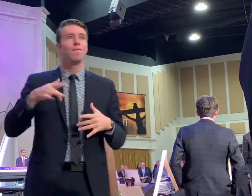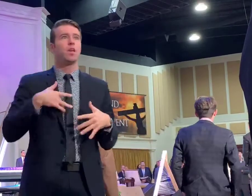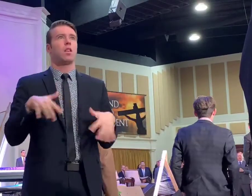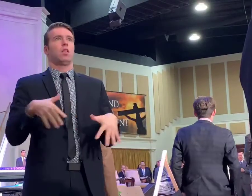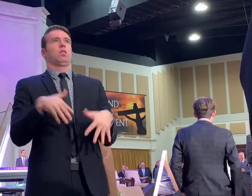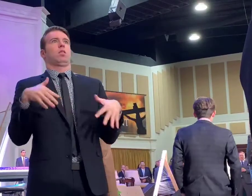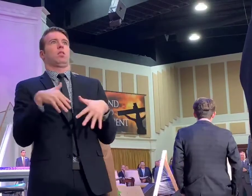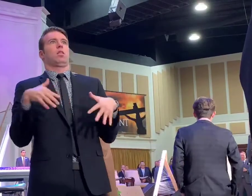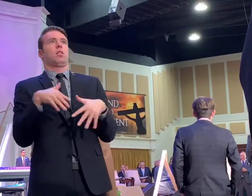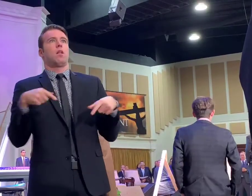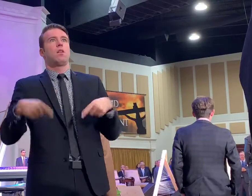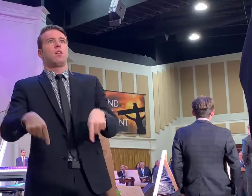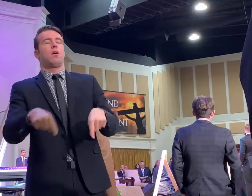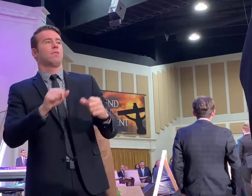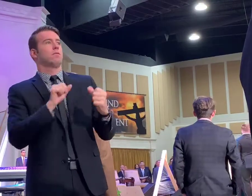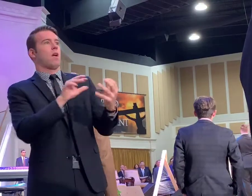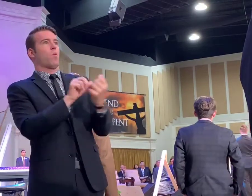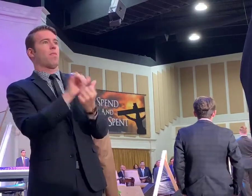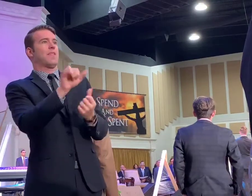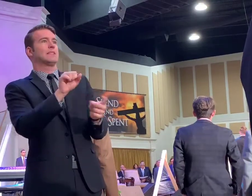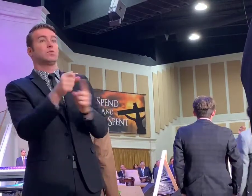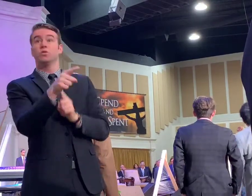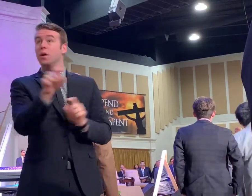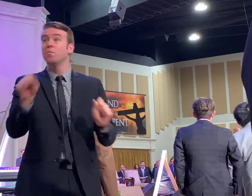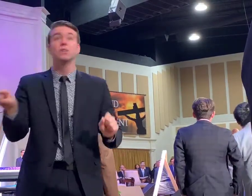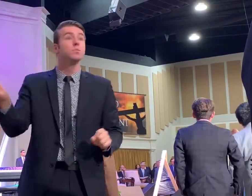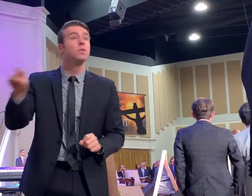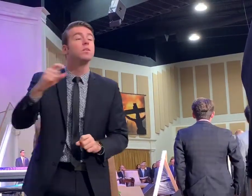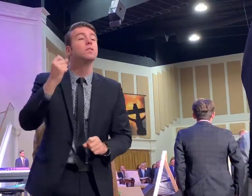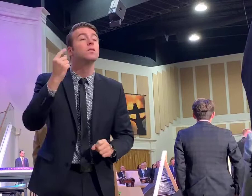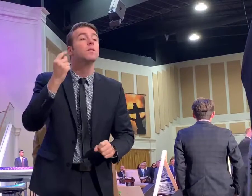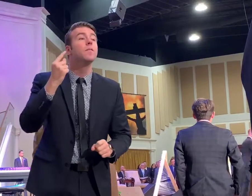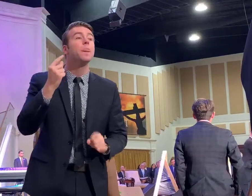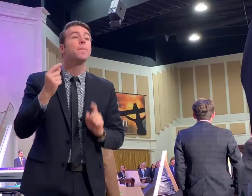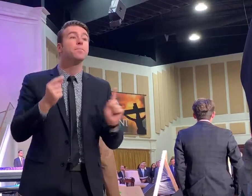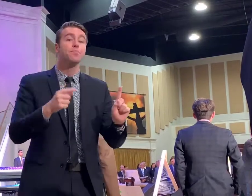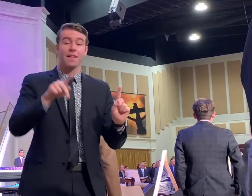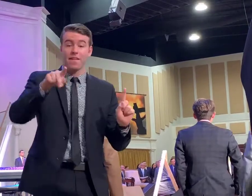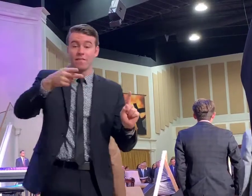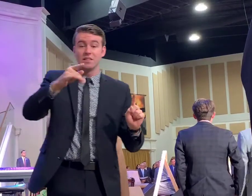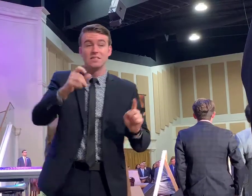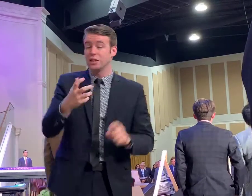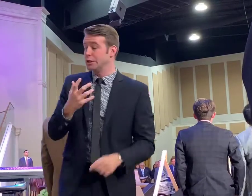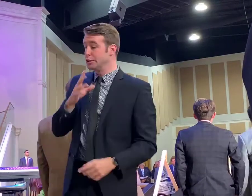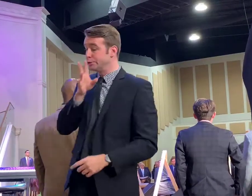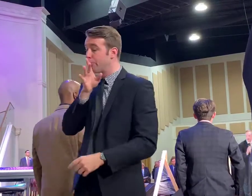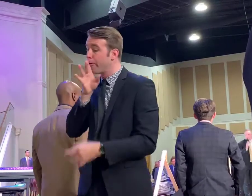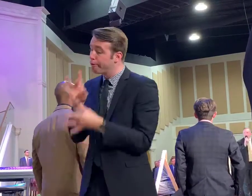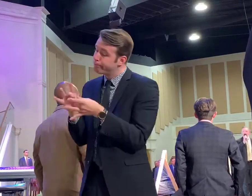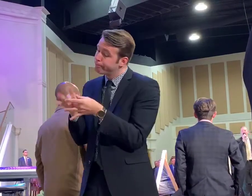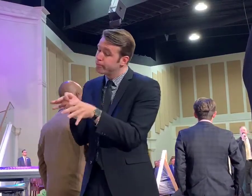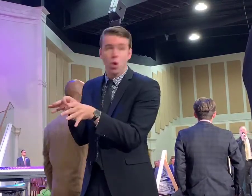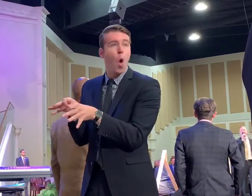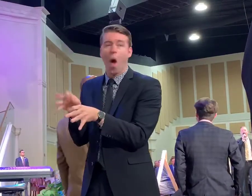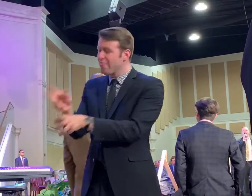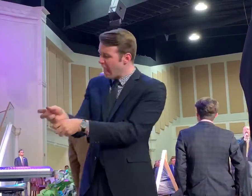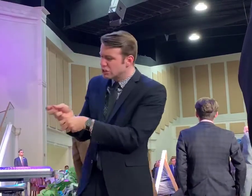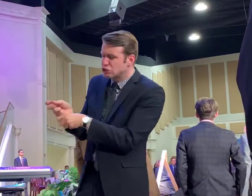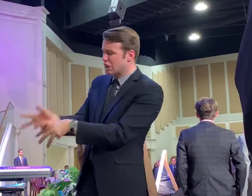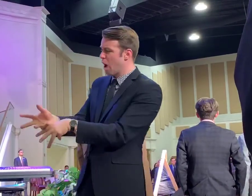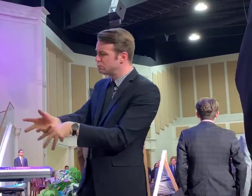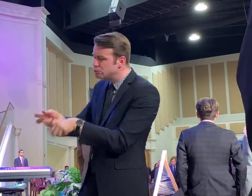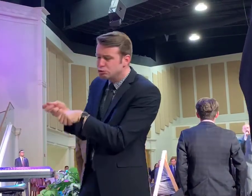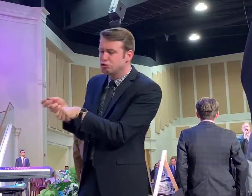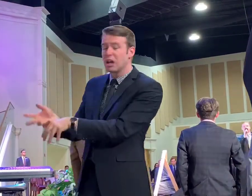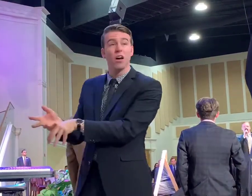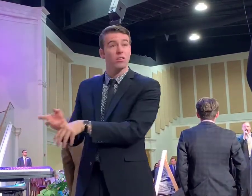now. And the Bible says they weren't just talking on it. They were shouting at him. Anybody ever felt like